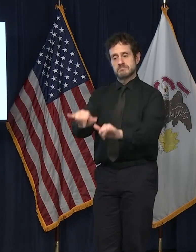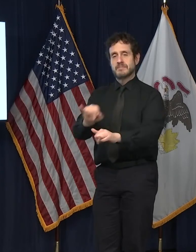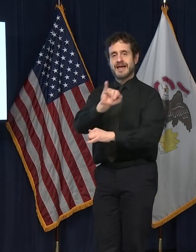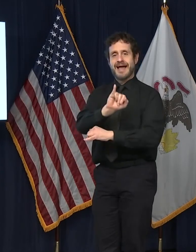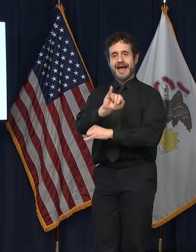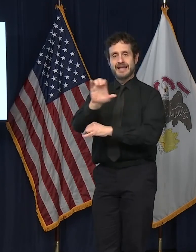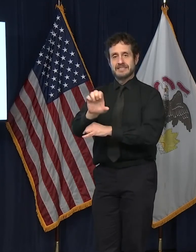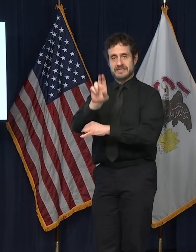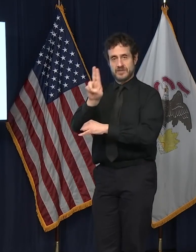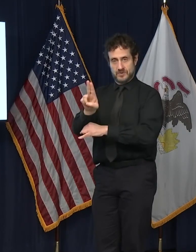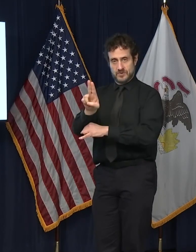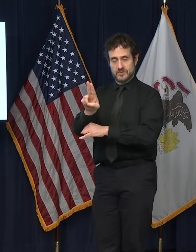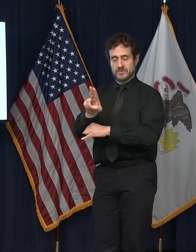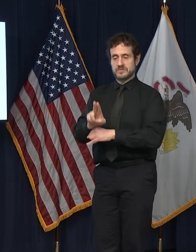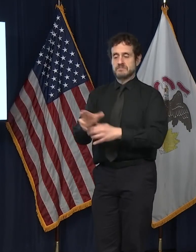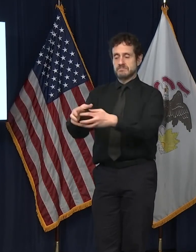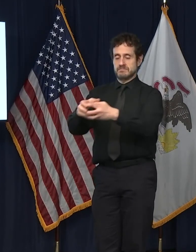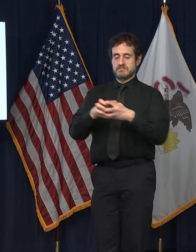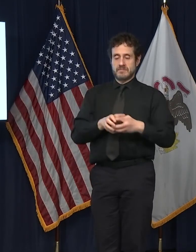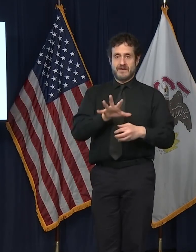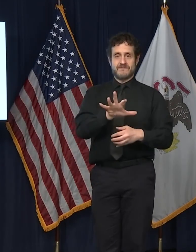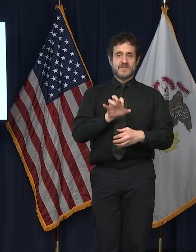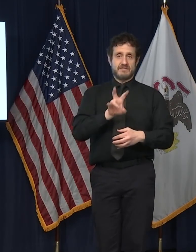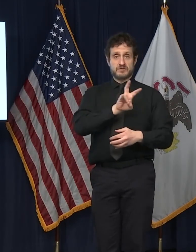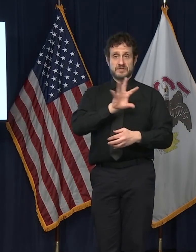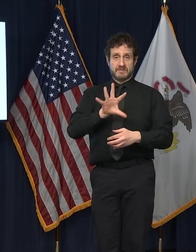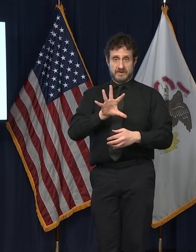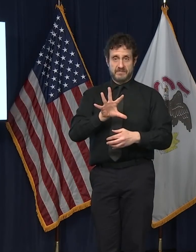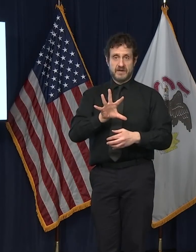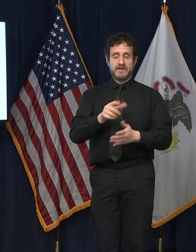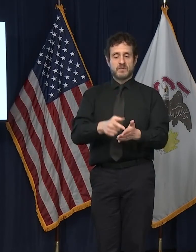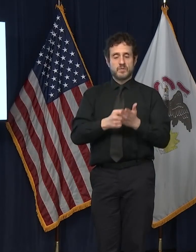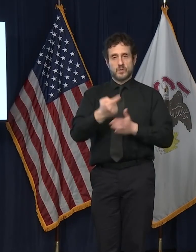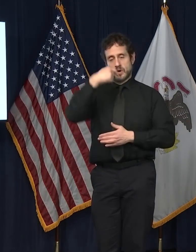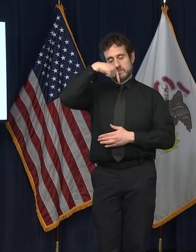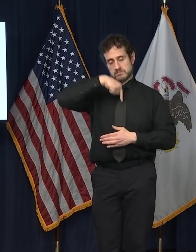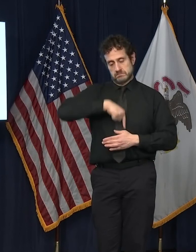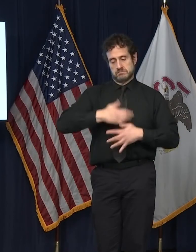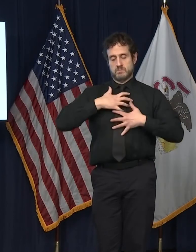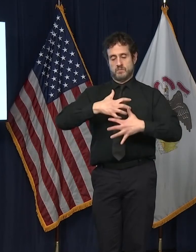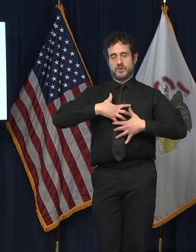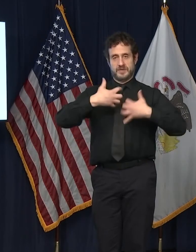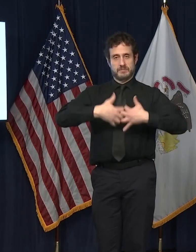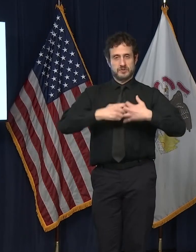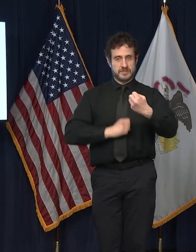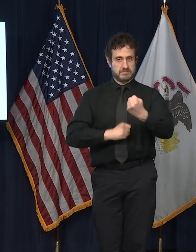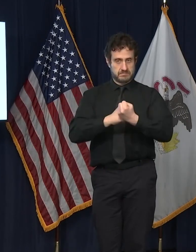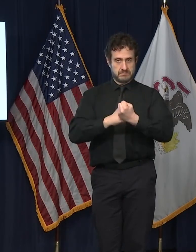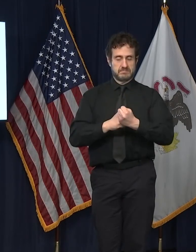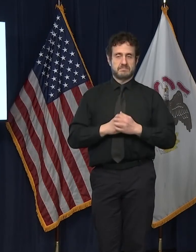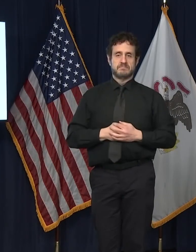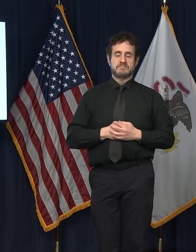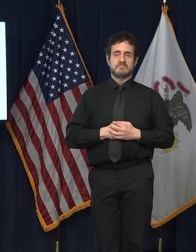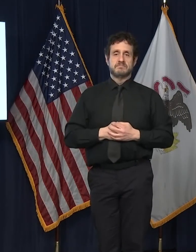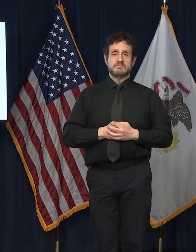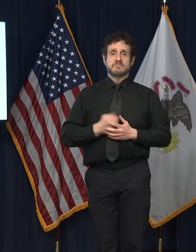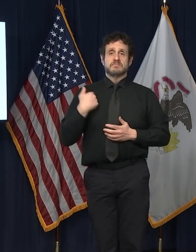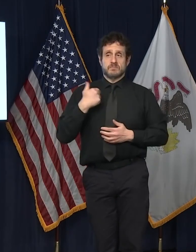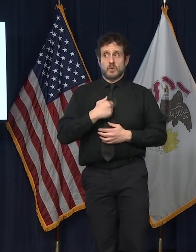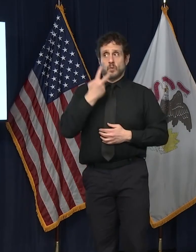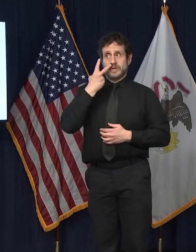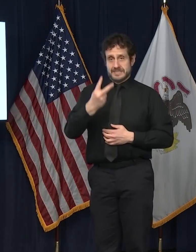intensive care unit. 575 patients were on ventilators. While we continue to see